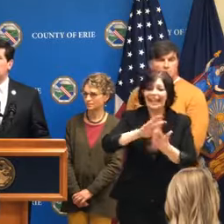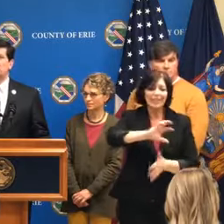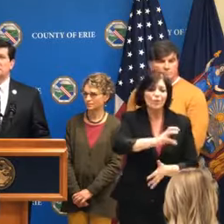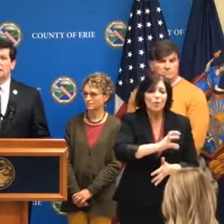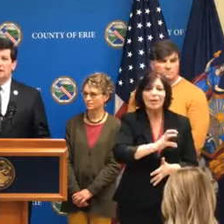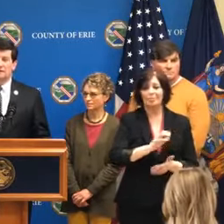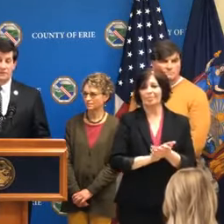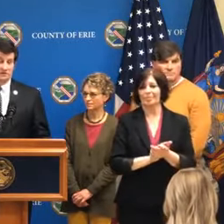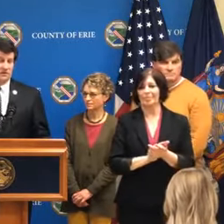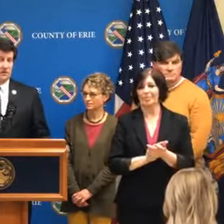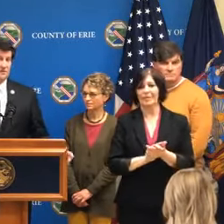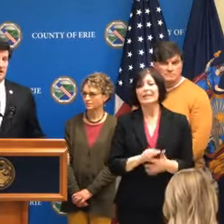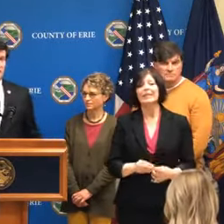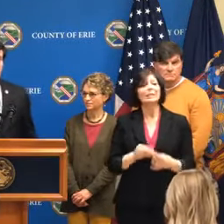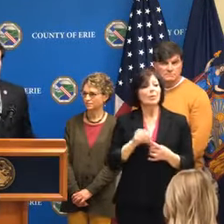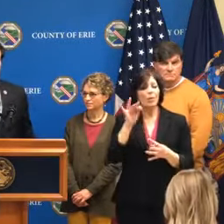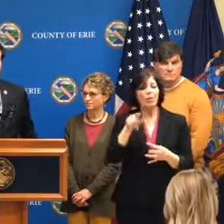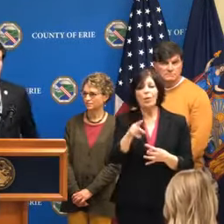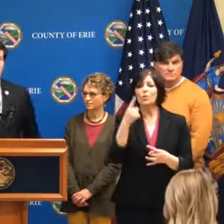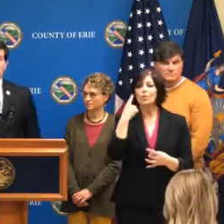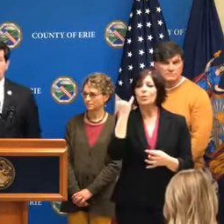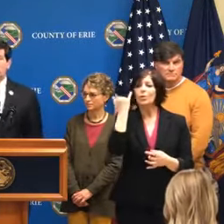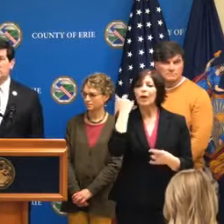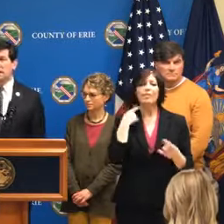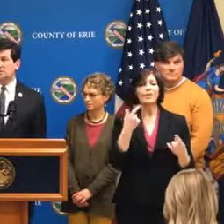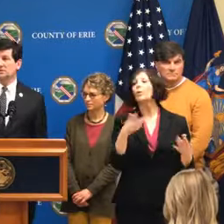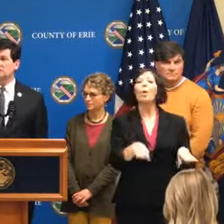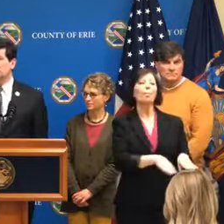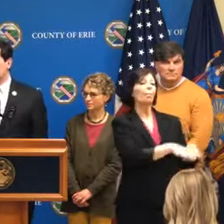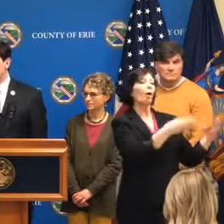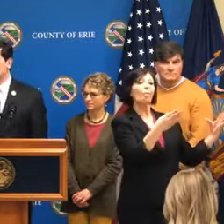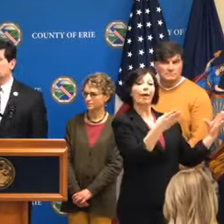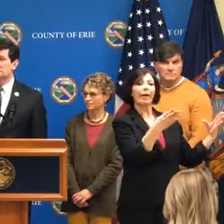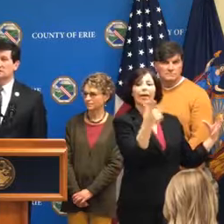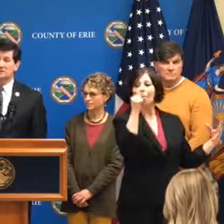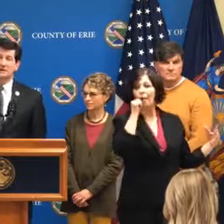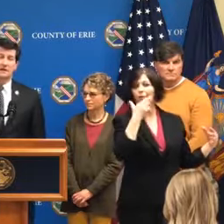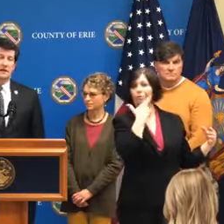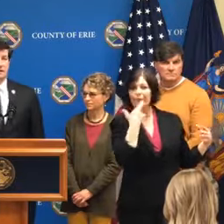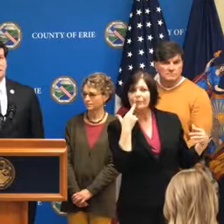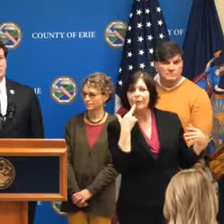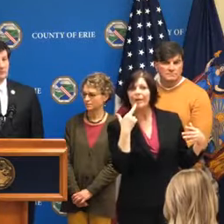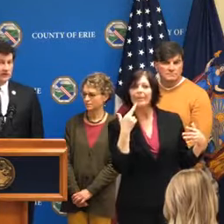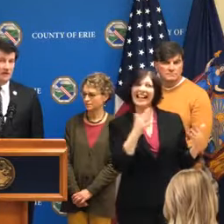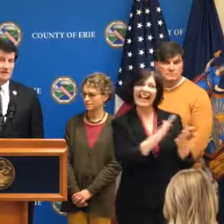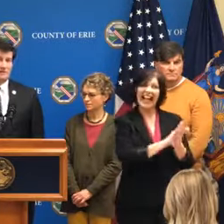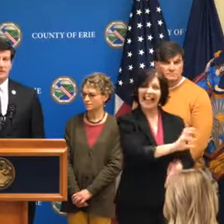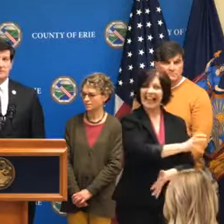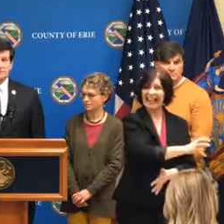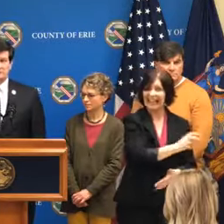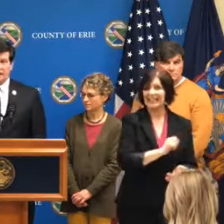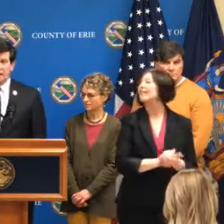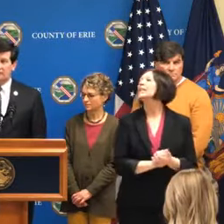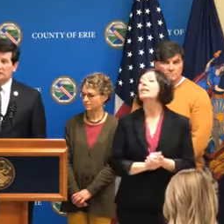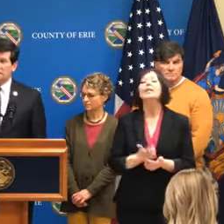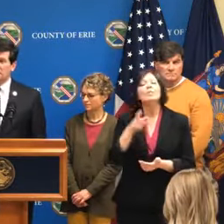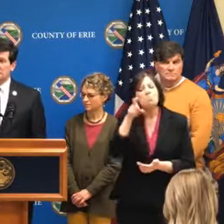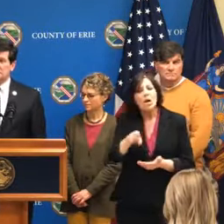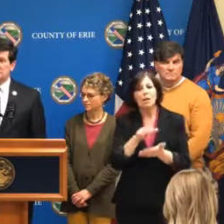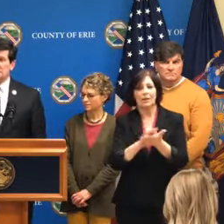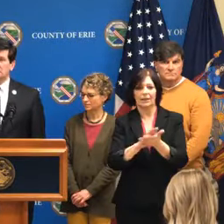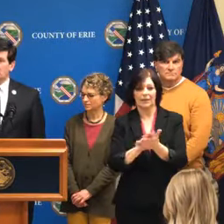doorknobs, especially those that have public open locations like bars, restaurants, retail establishments. They have to